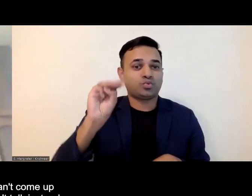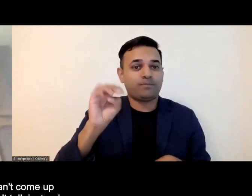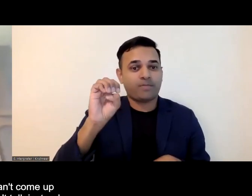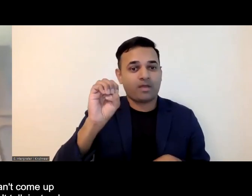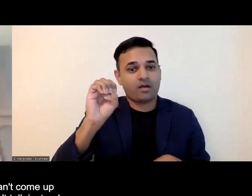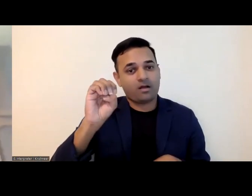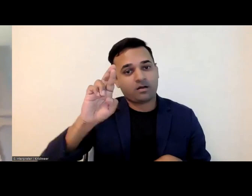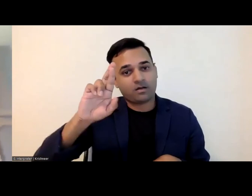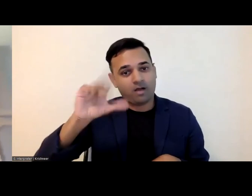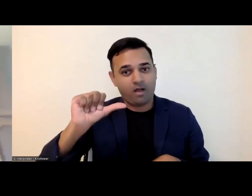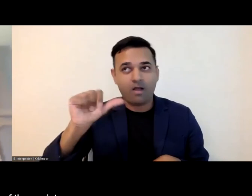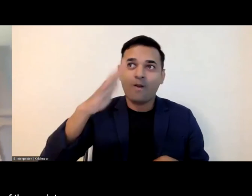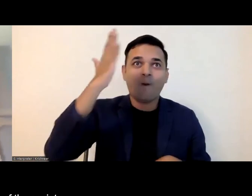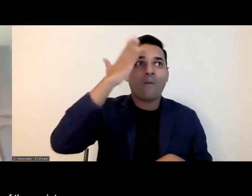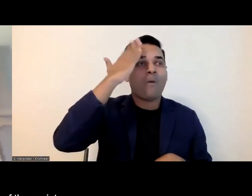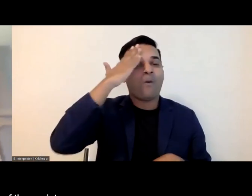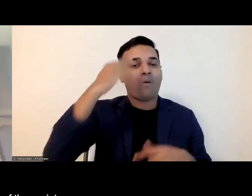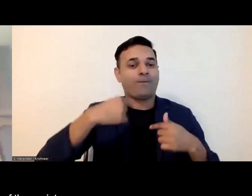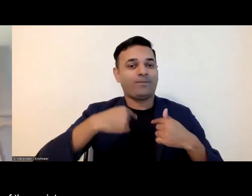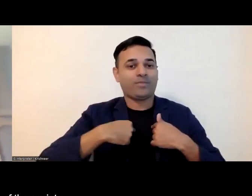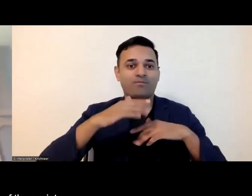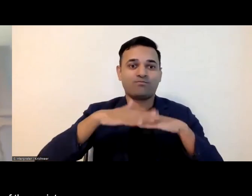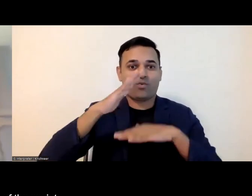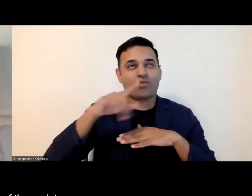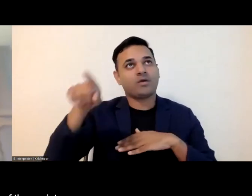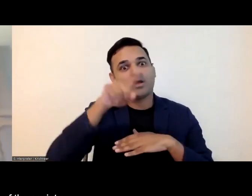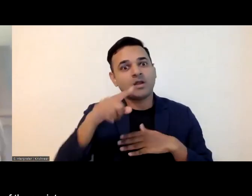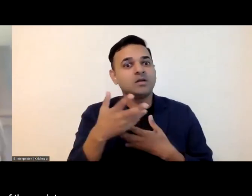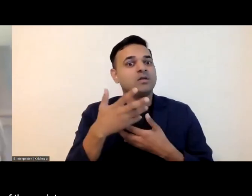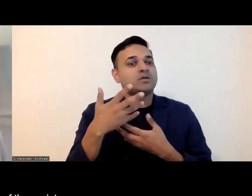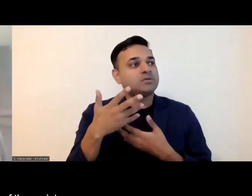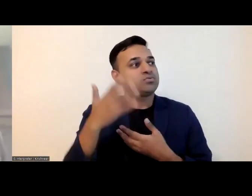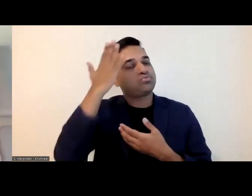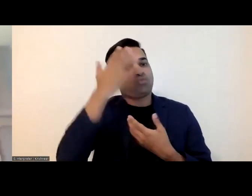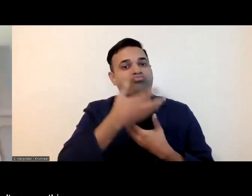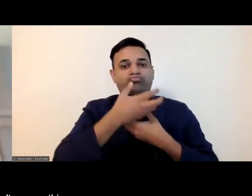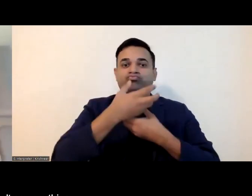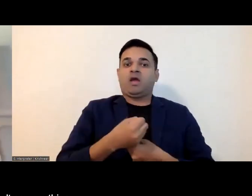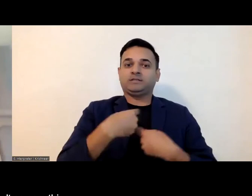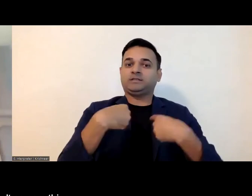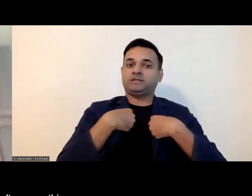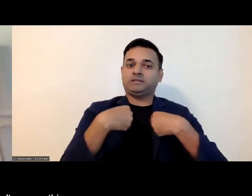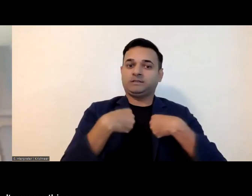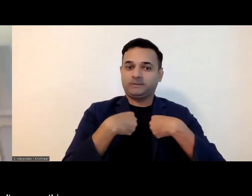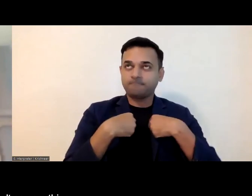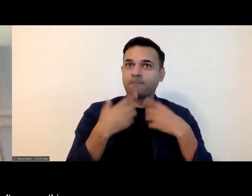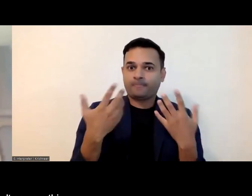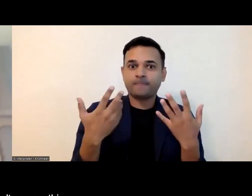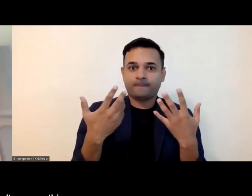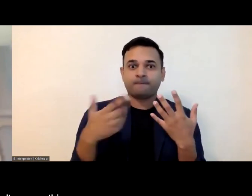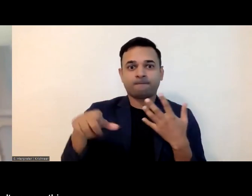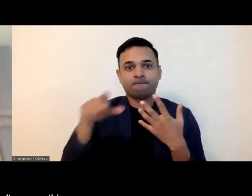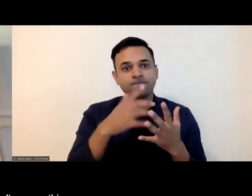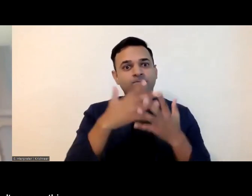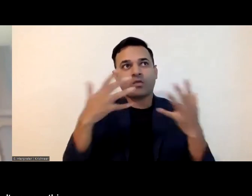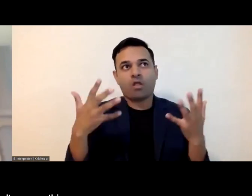talk in stage because of the society make they will leave one side.